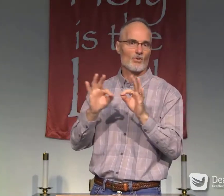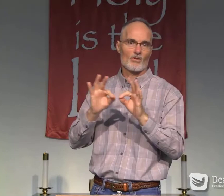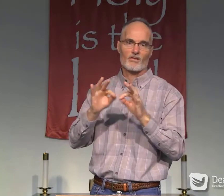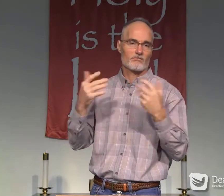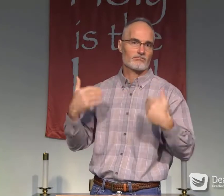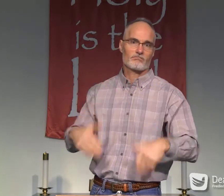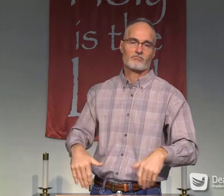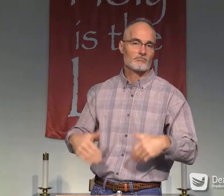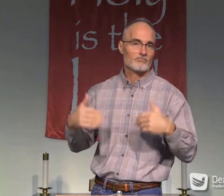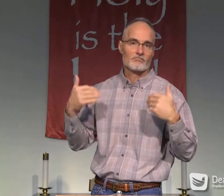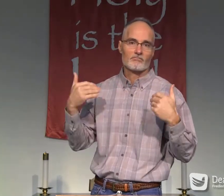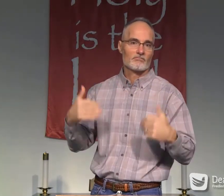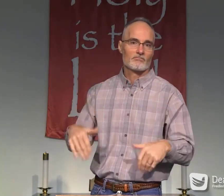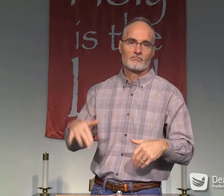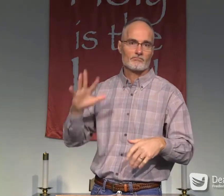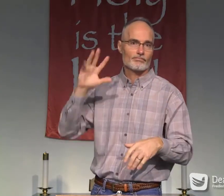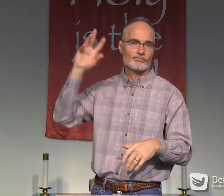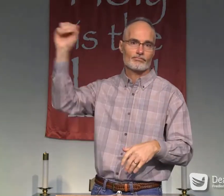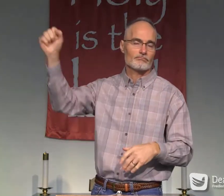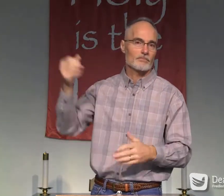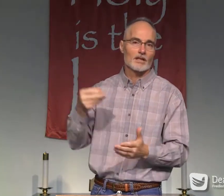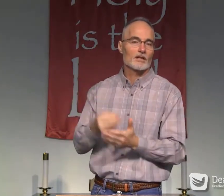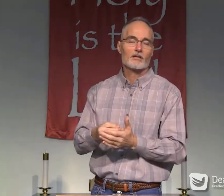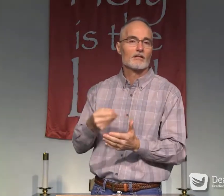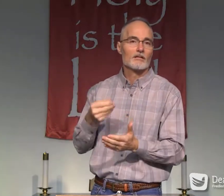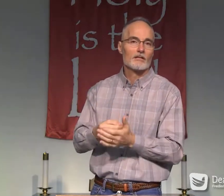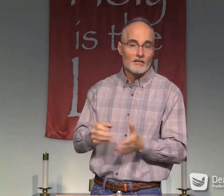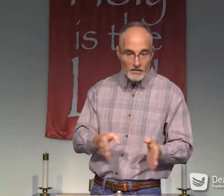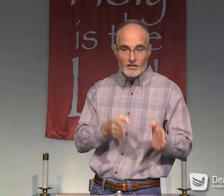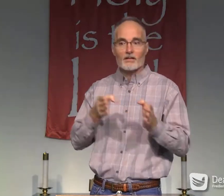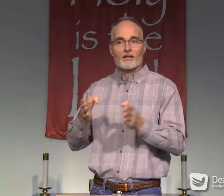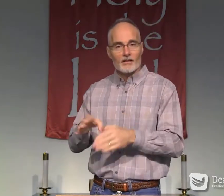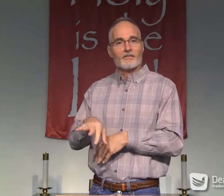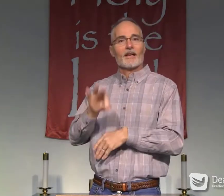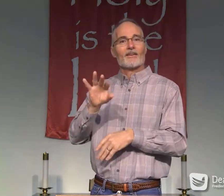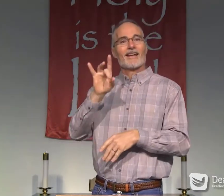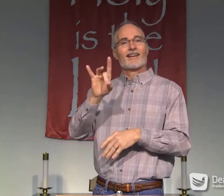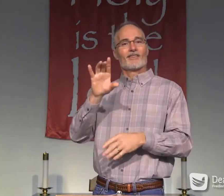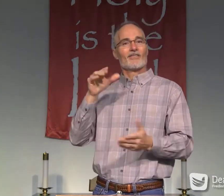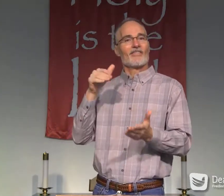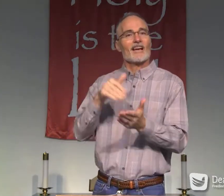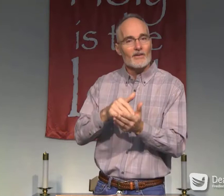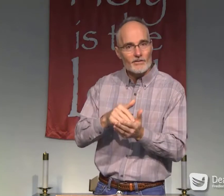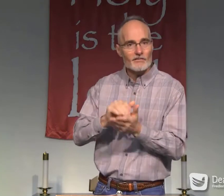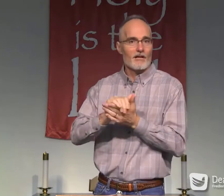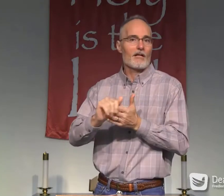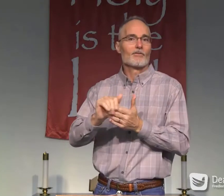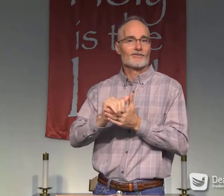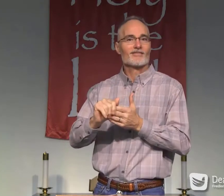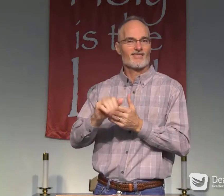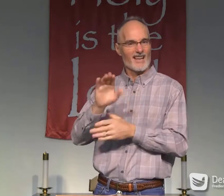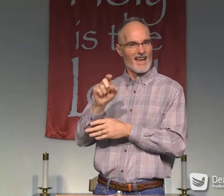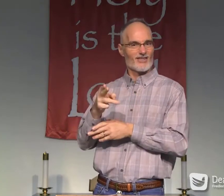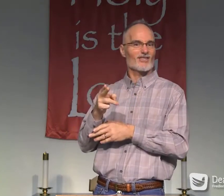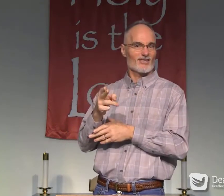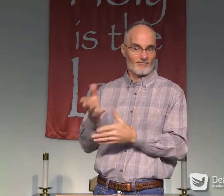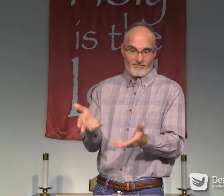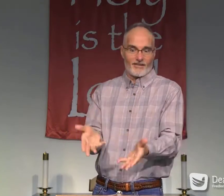700 stock certificates there that were worth loads of money. I also